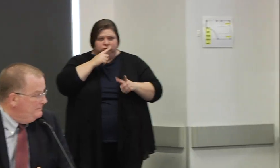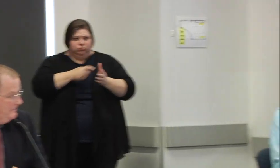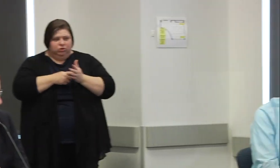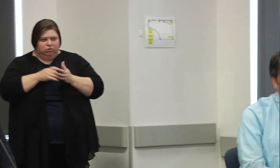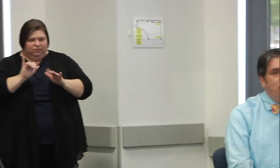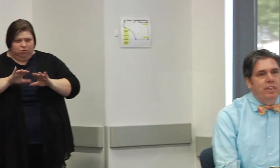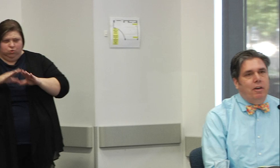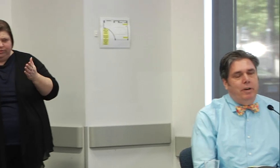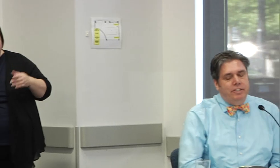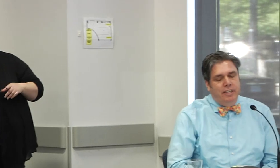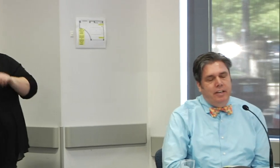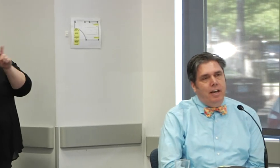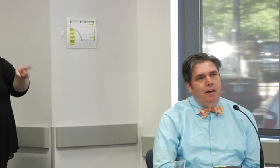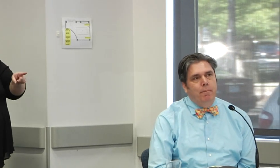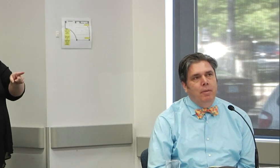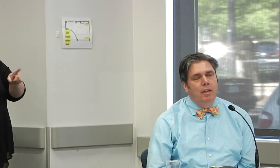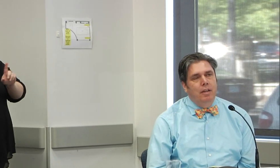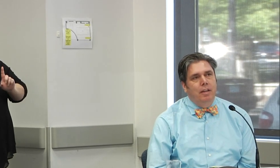Yes, thank you for that question.